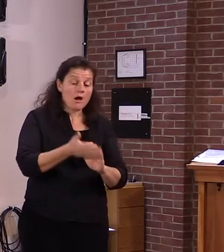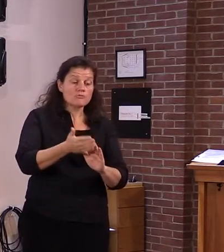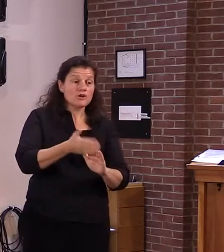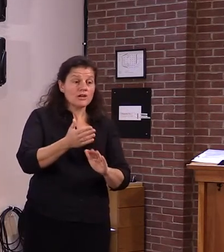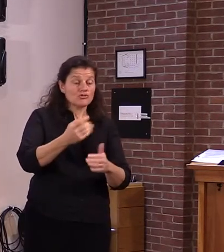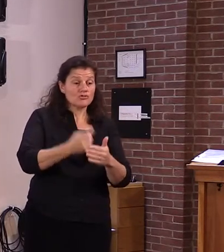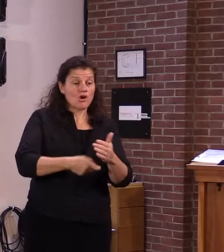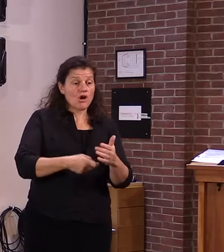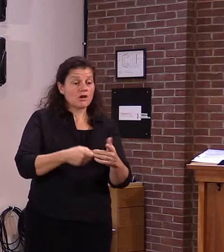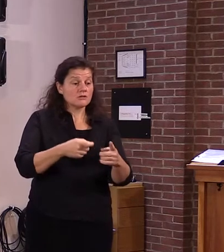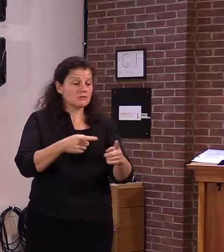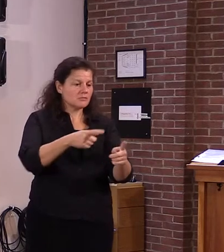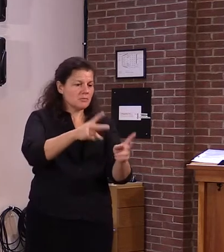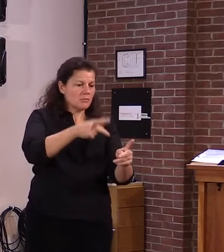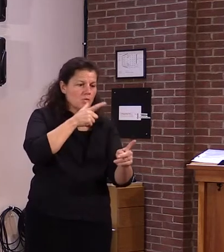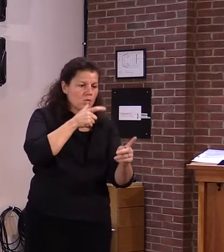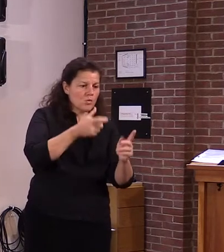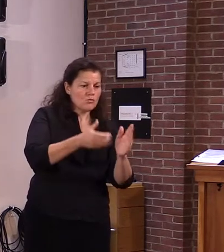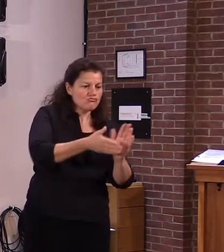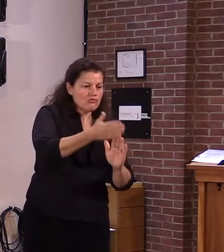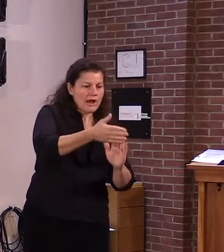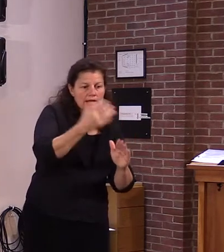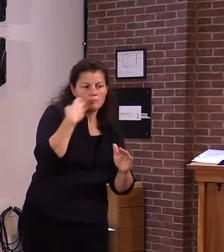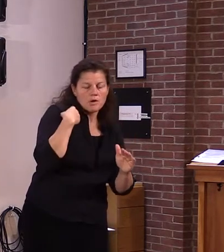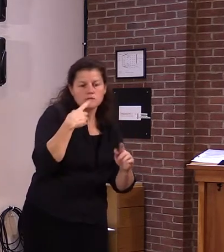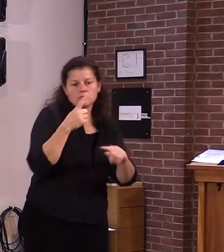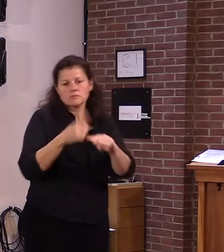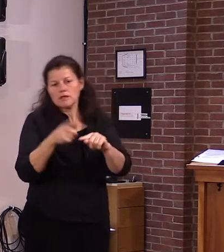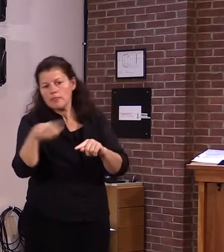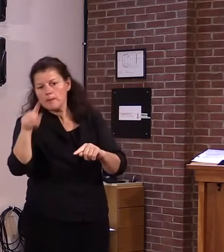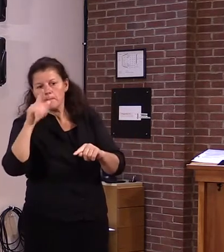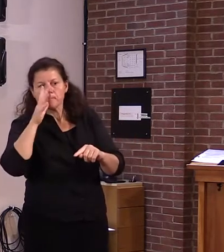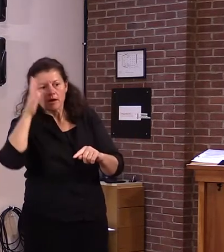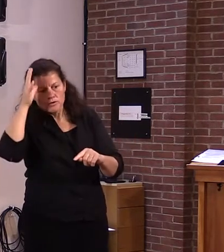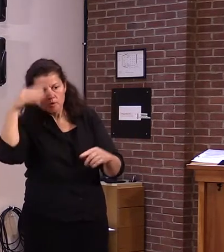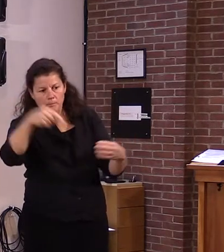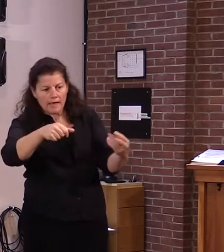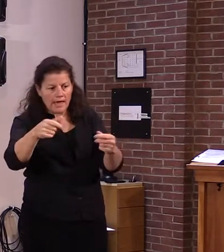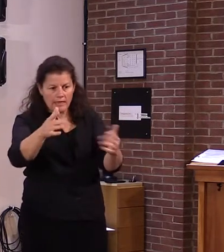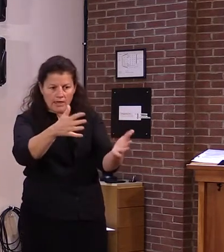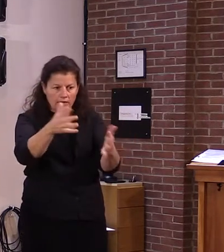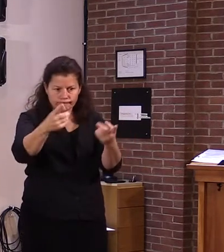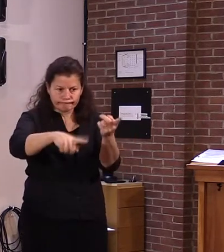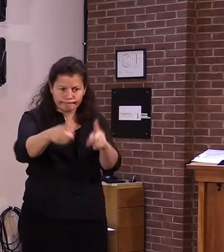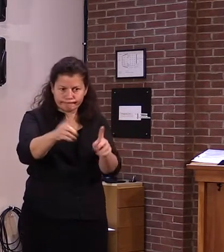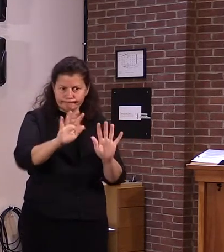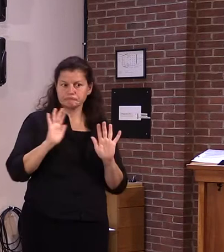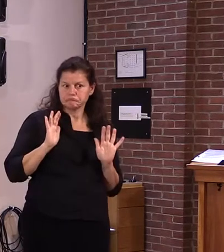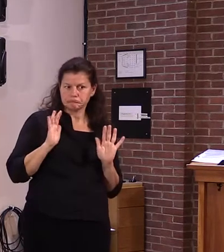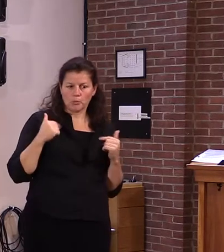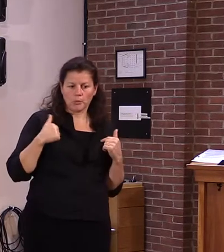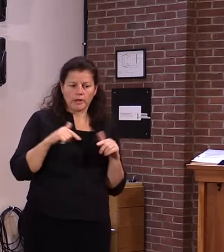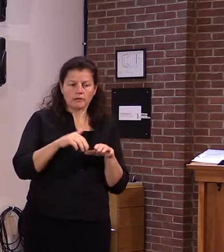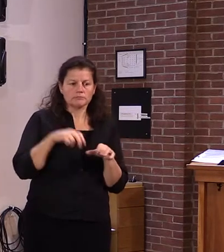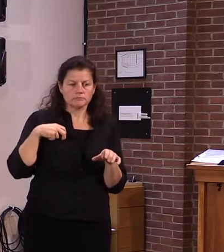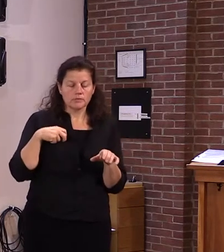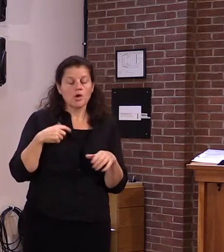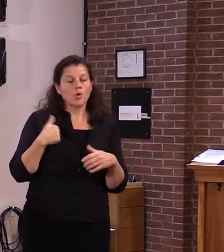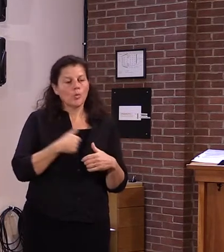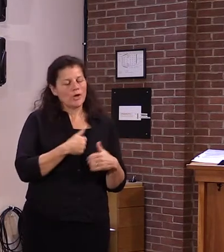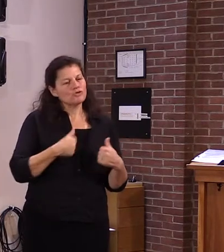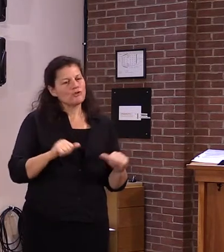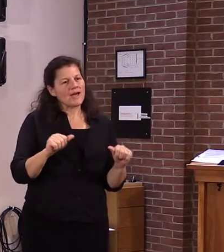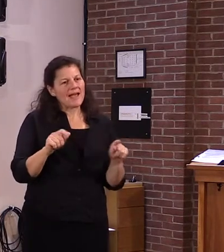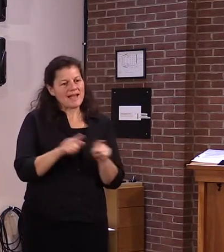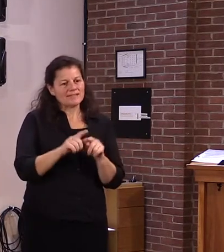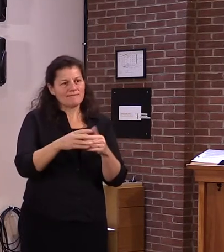between those who run it and the parents who bring them. We're trying to remain as flexible as possible. I